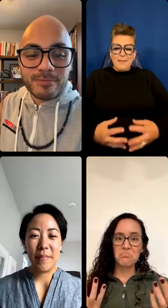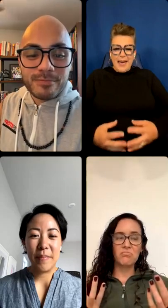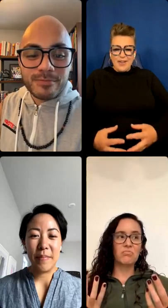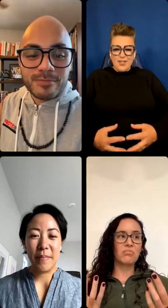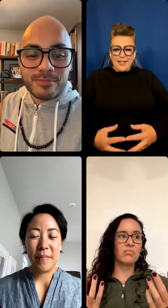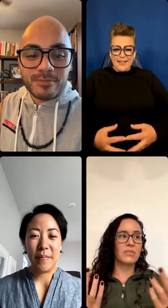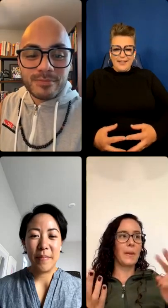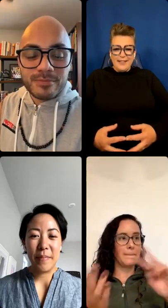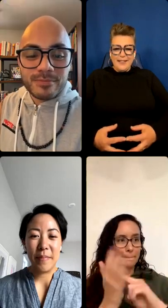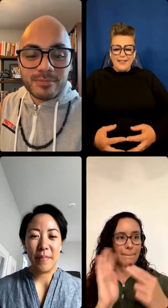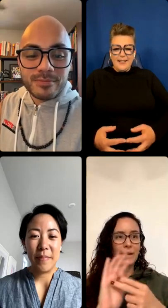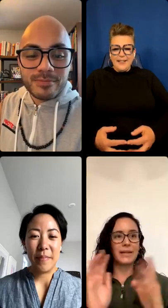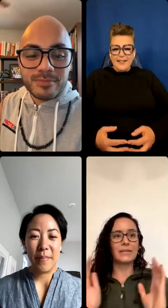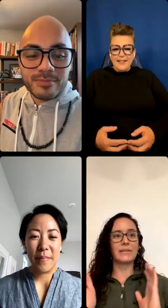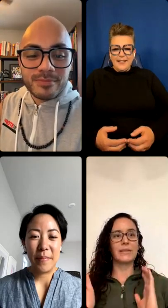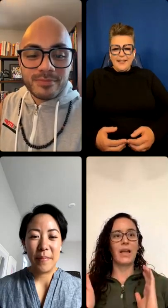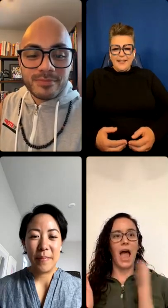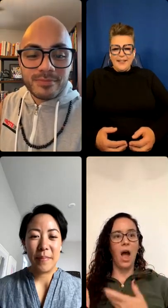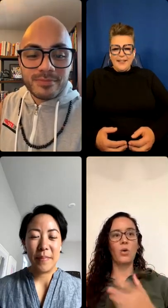I imagine